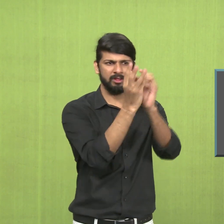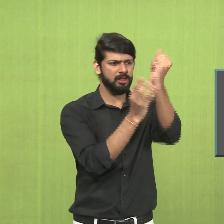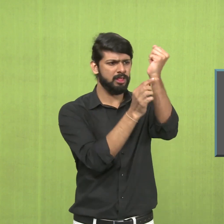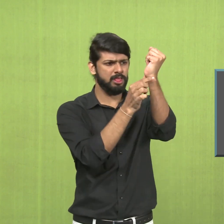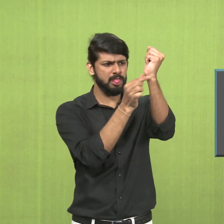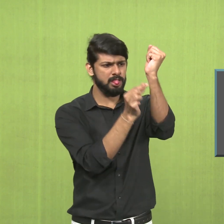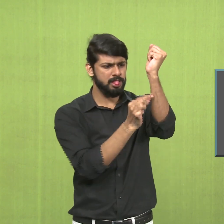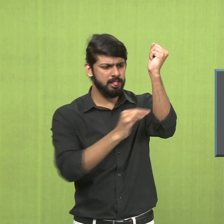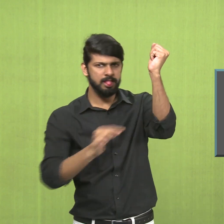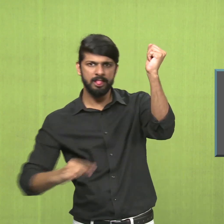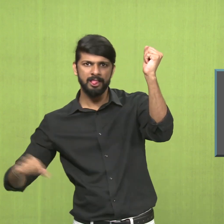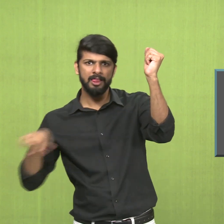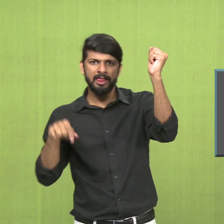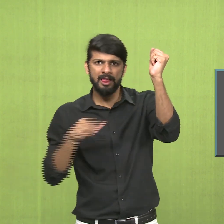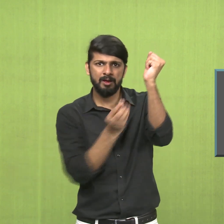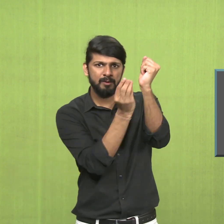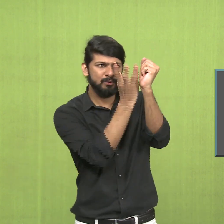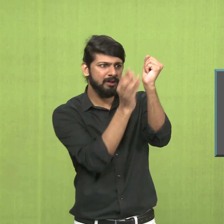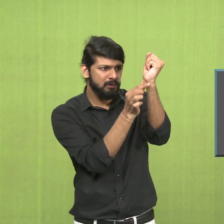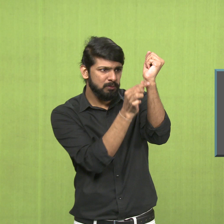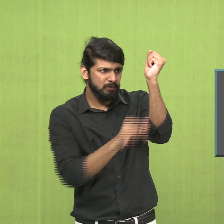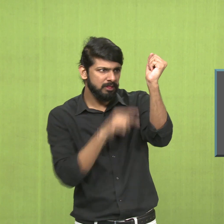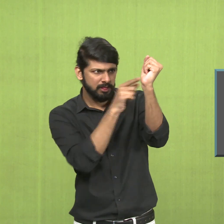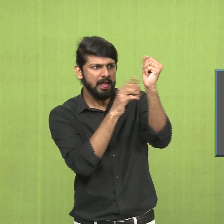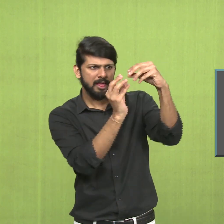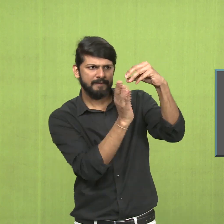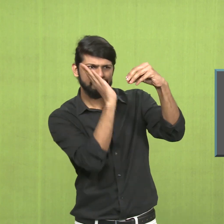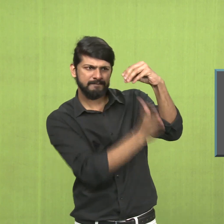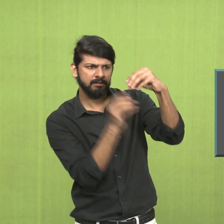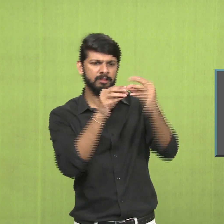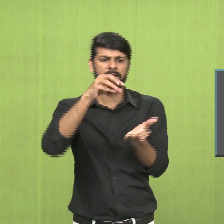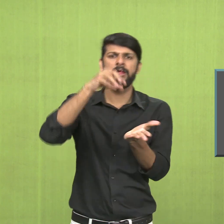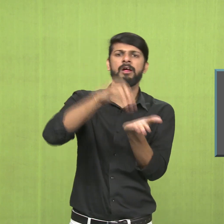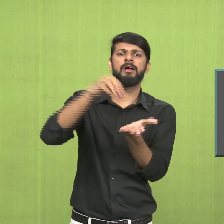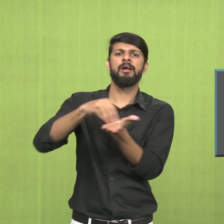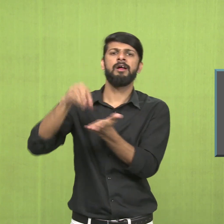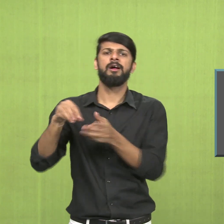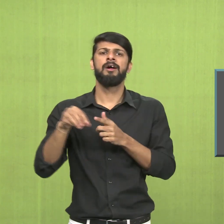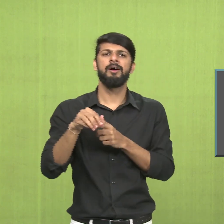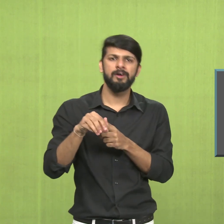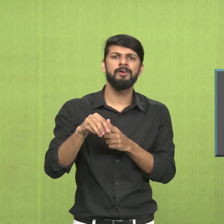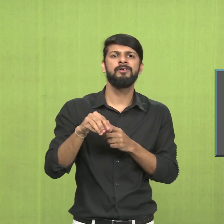Lotus stem, the stem which is under the water, can also be cut cross section wise and used